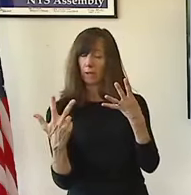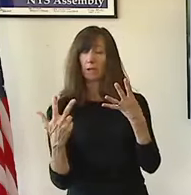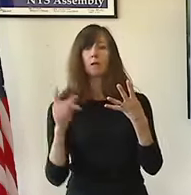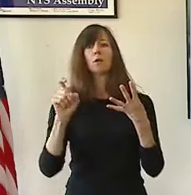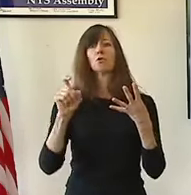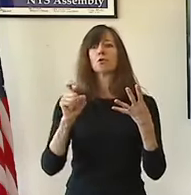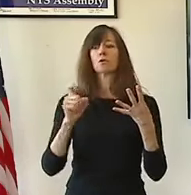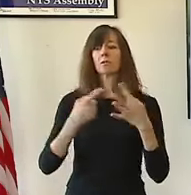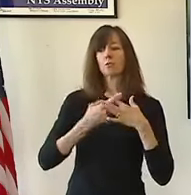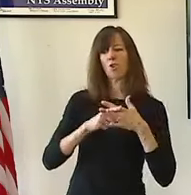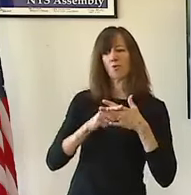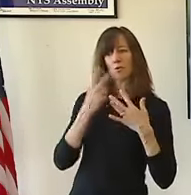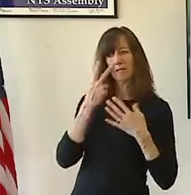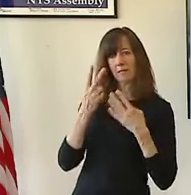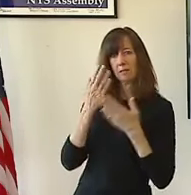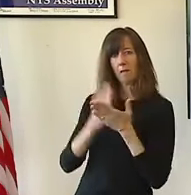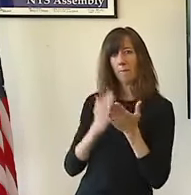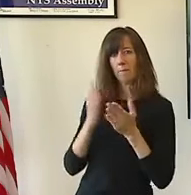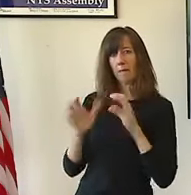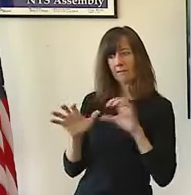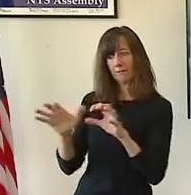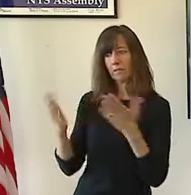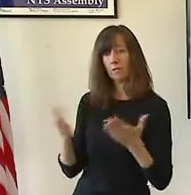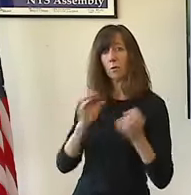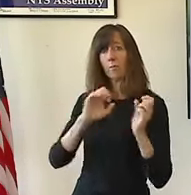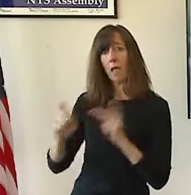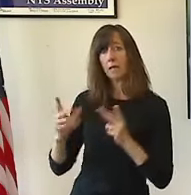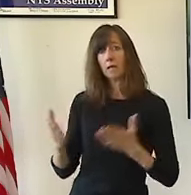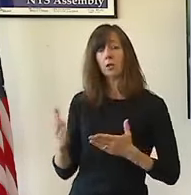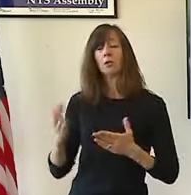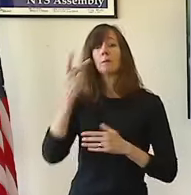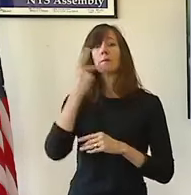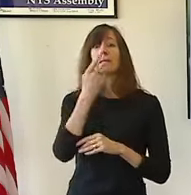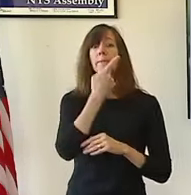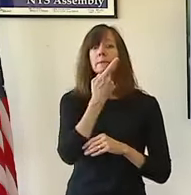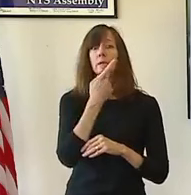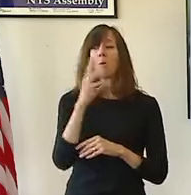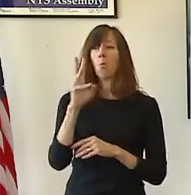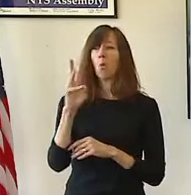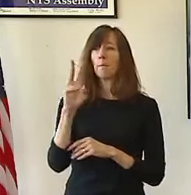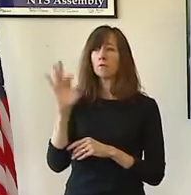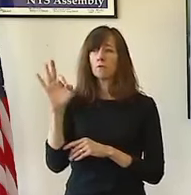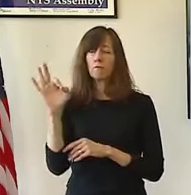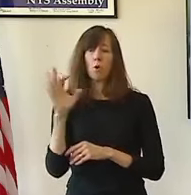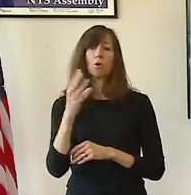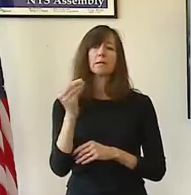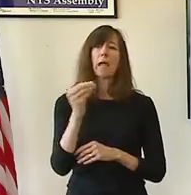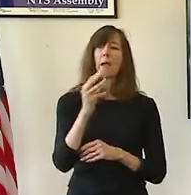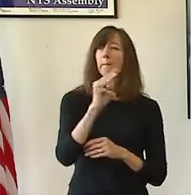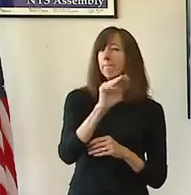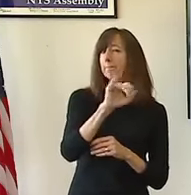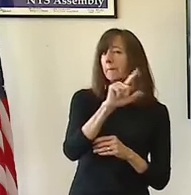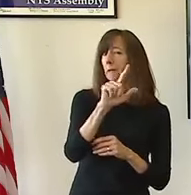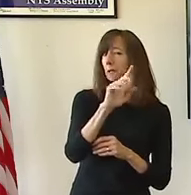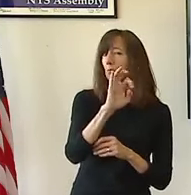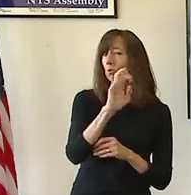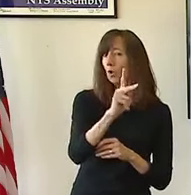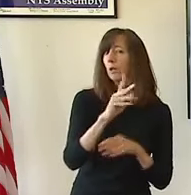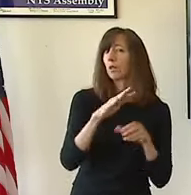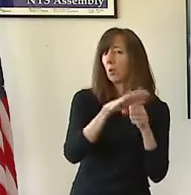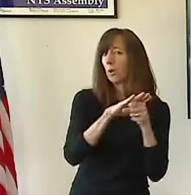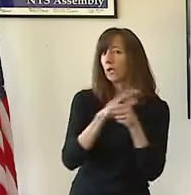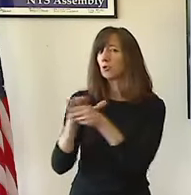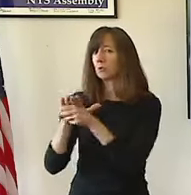back here at the Poughkeepsie, Wappinger, and Millbrook locations. I think that is true, in